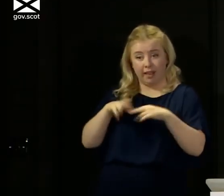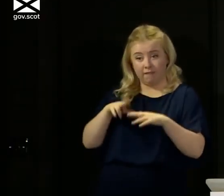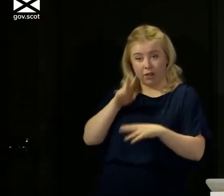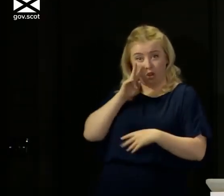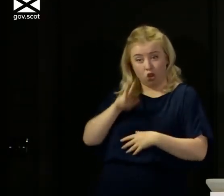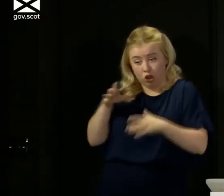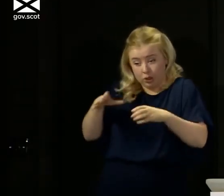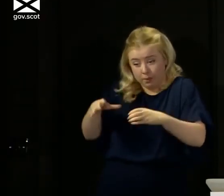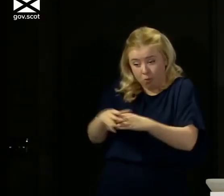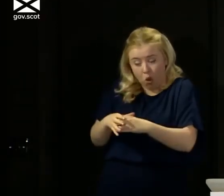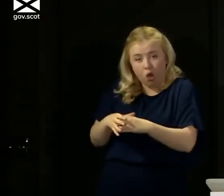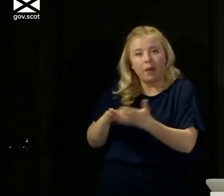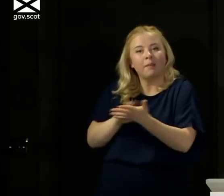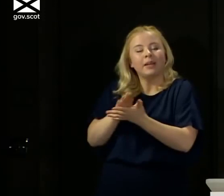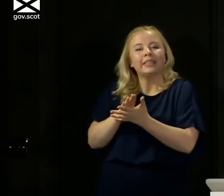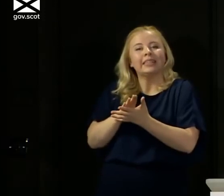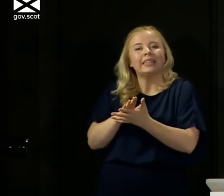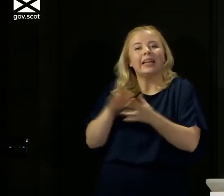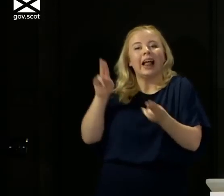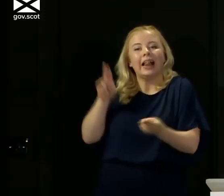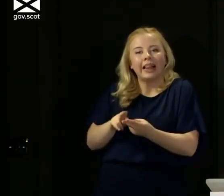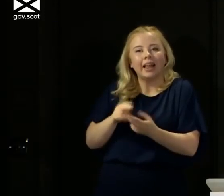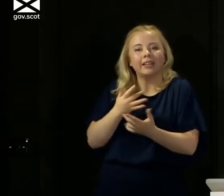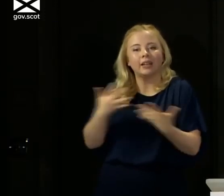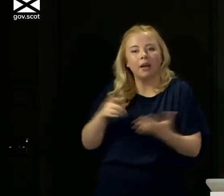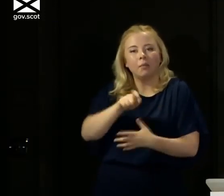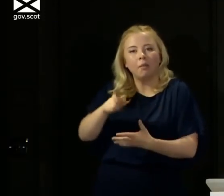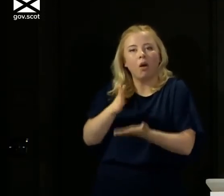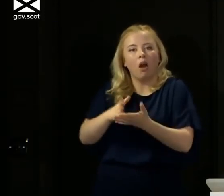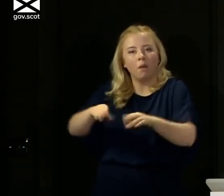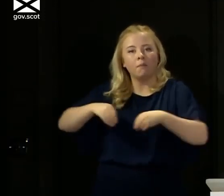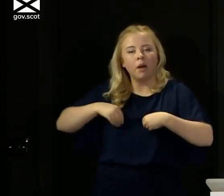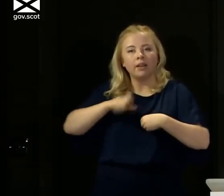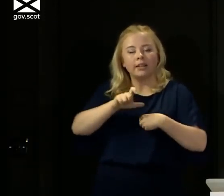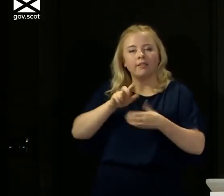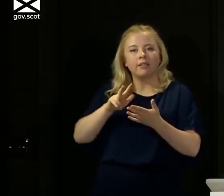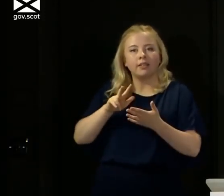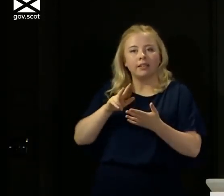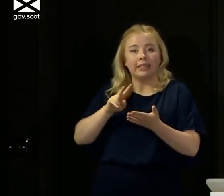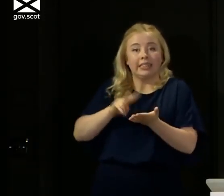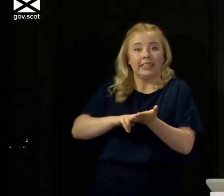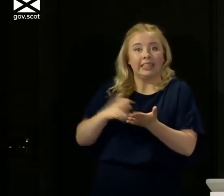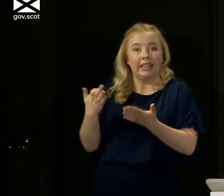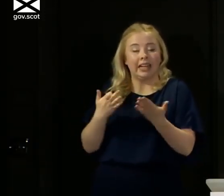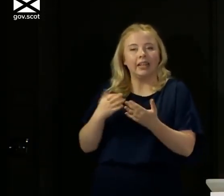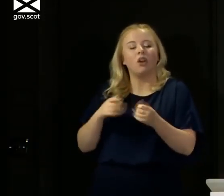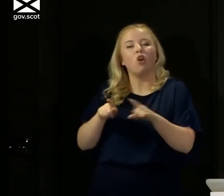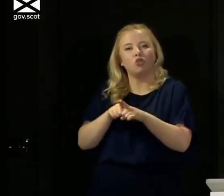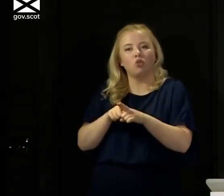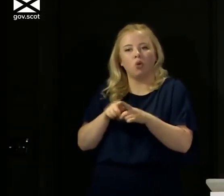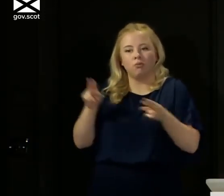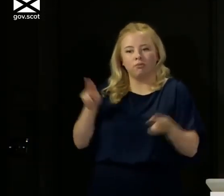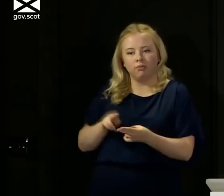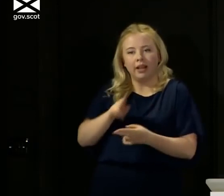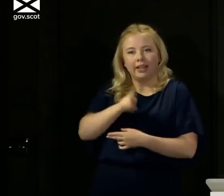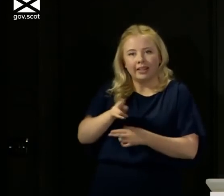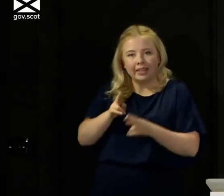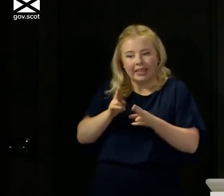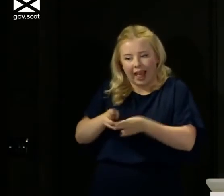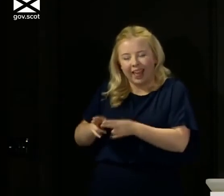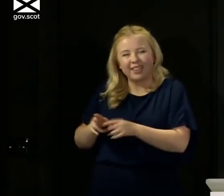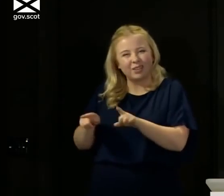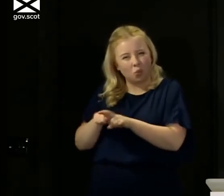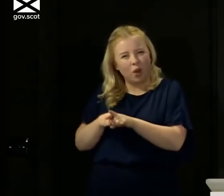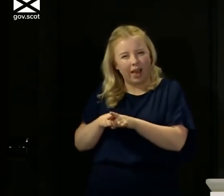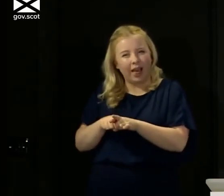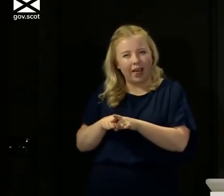then the smaller the number of cases, the smaller the number of deaths, although every death, of course, is a tragedy.